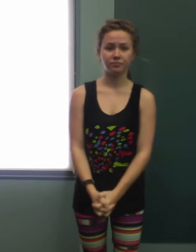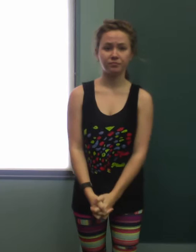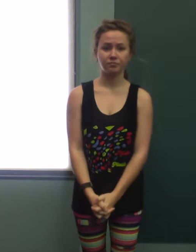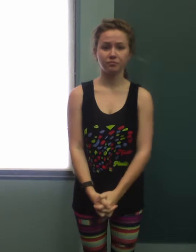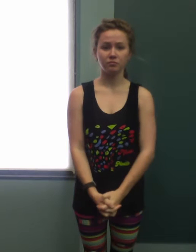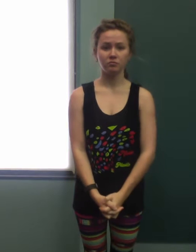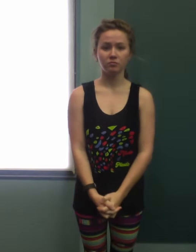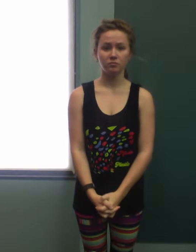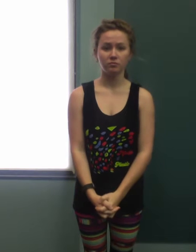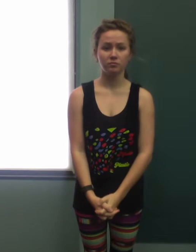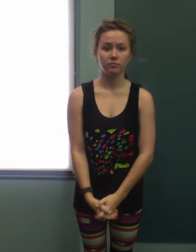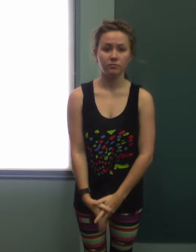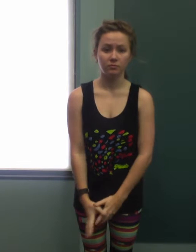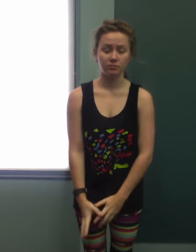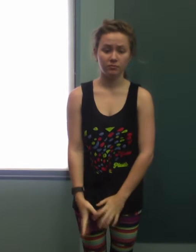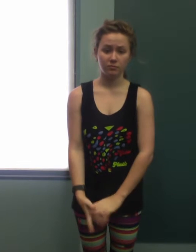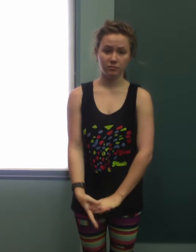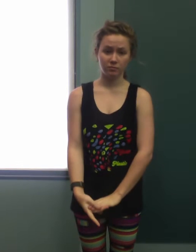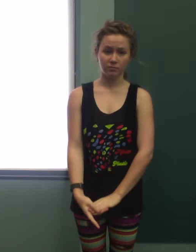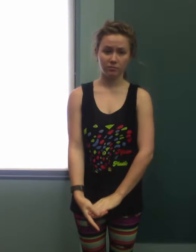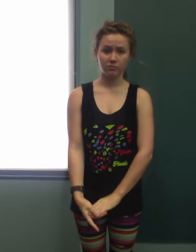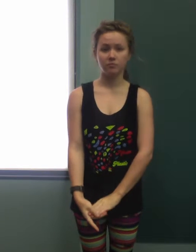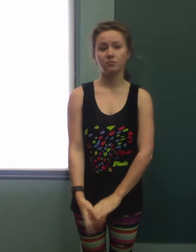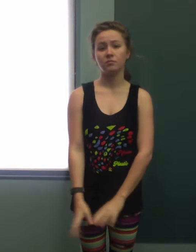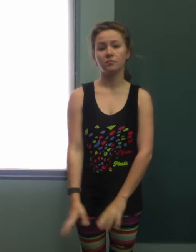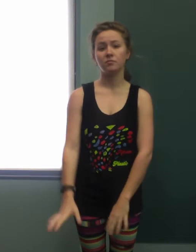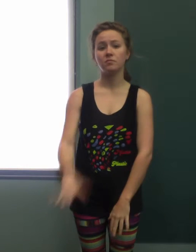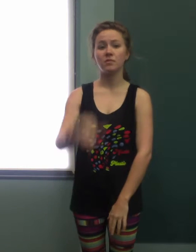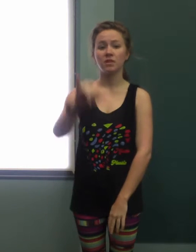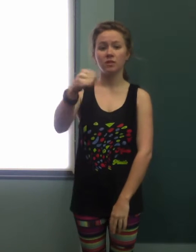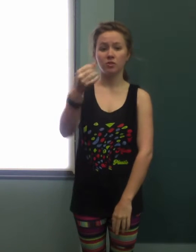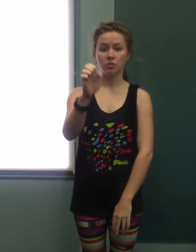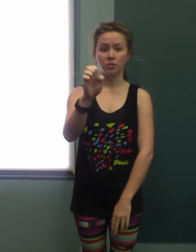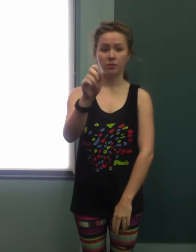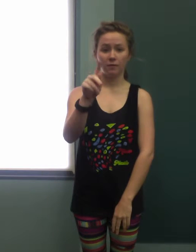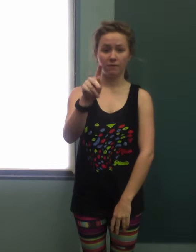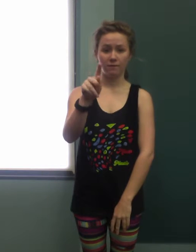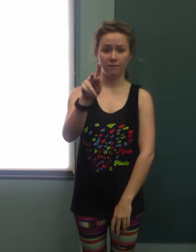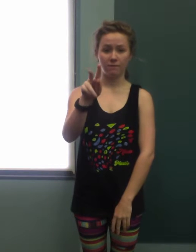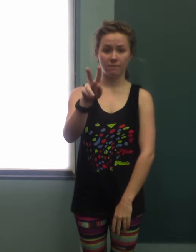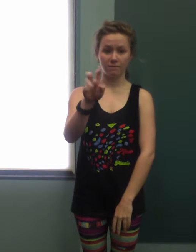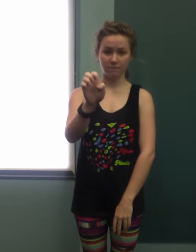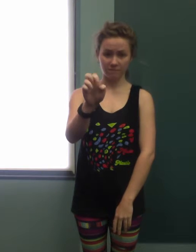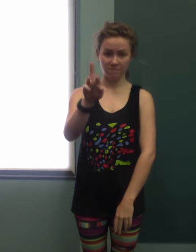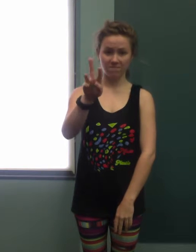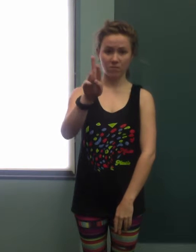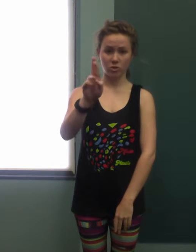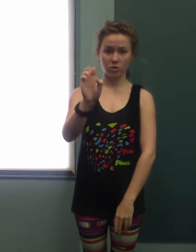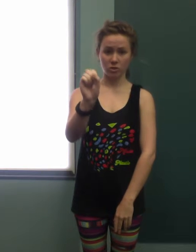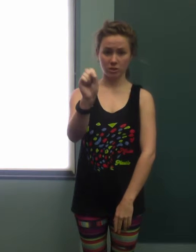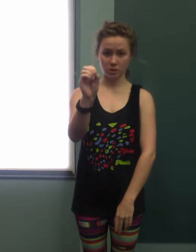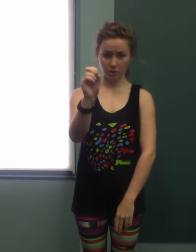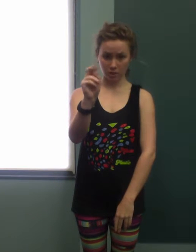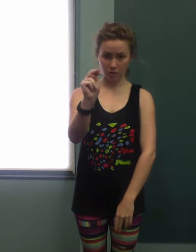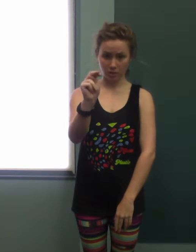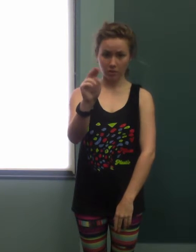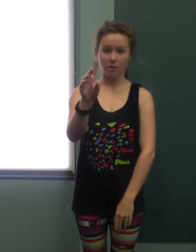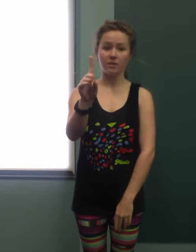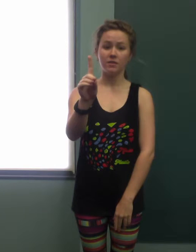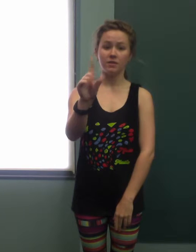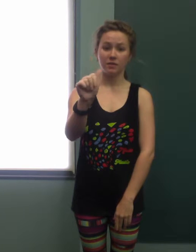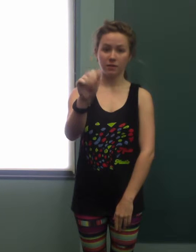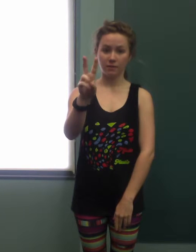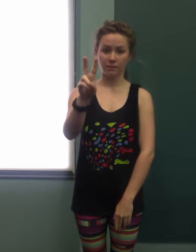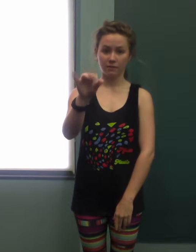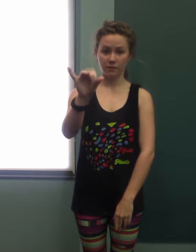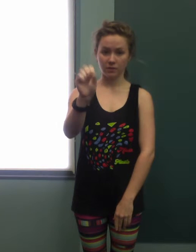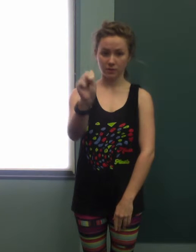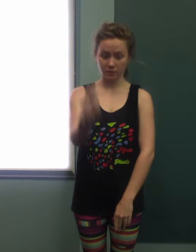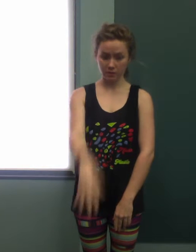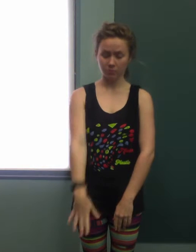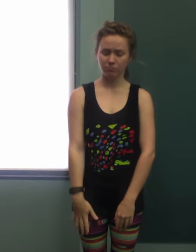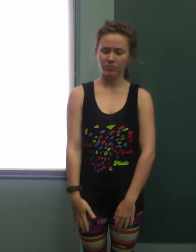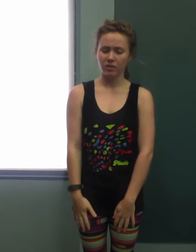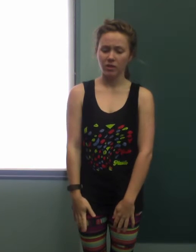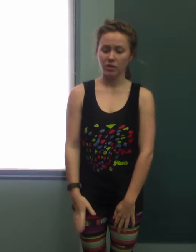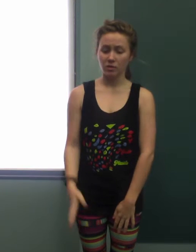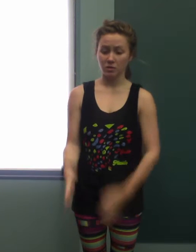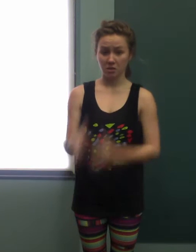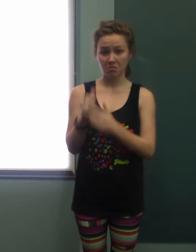Davis, the newly elected president of the Confederacy, believed that the states' rights theory protected the rights of